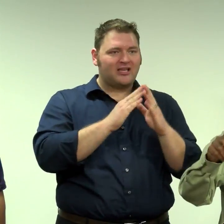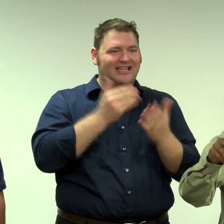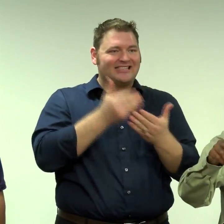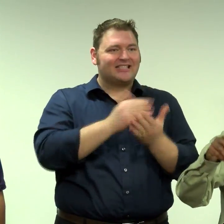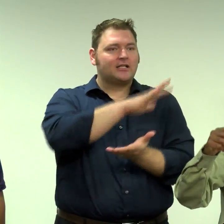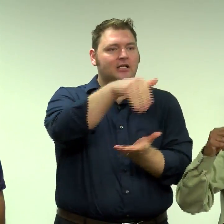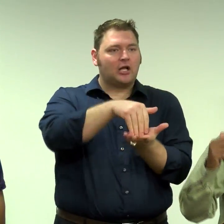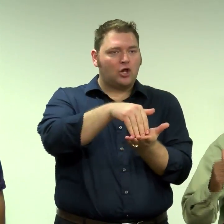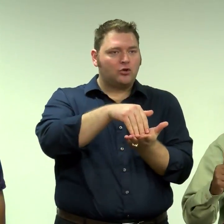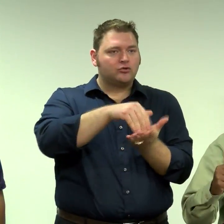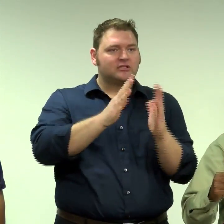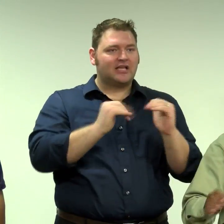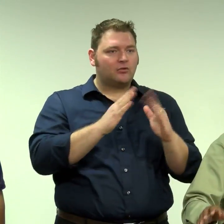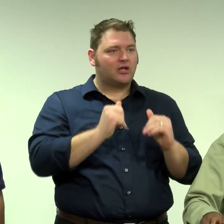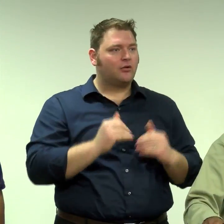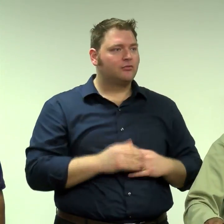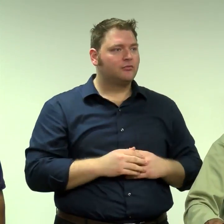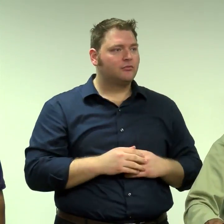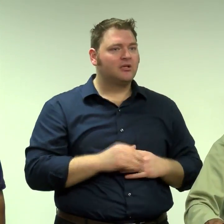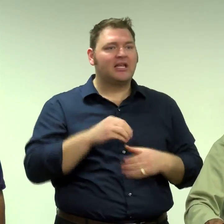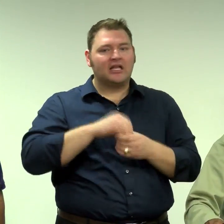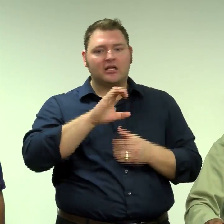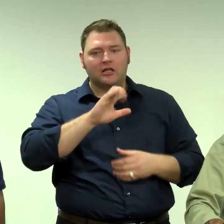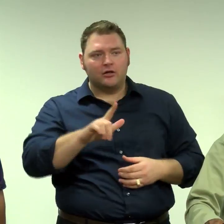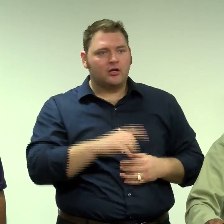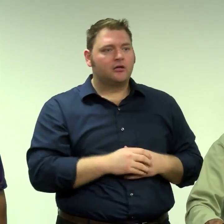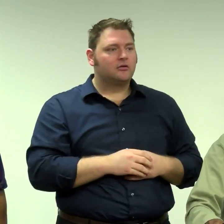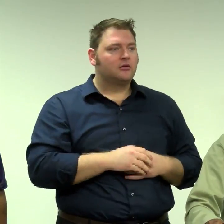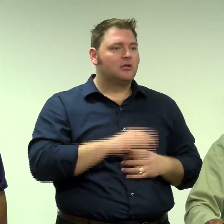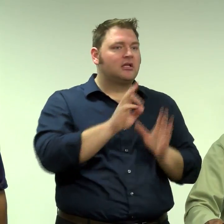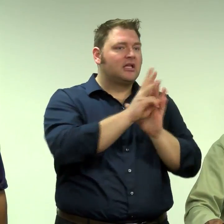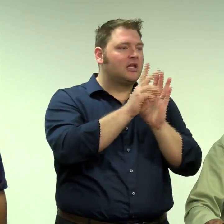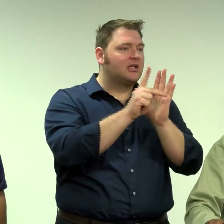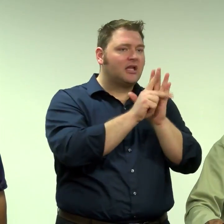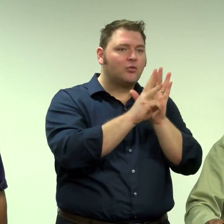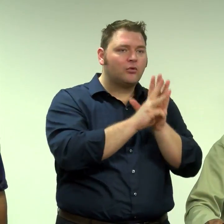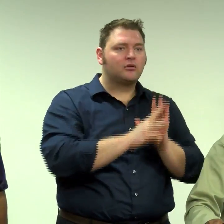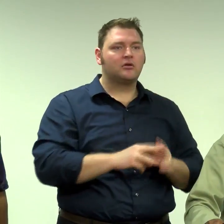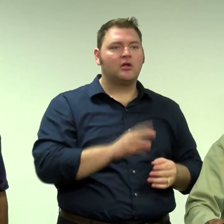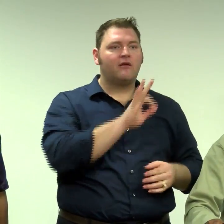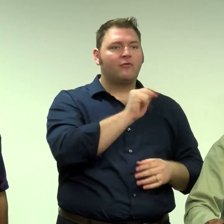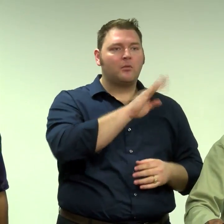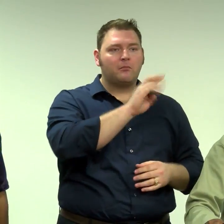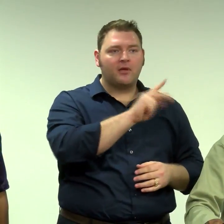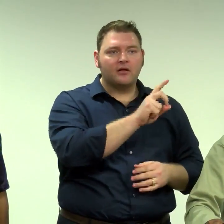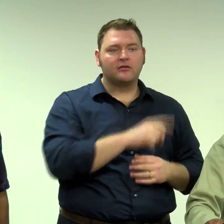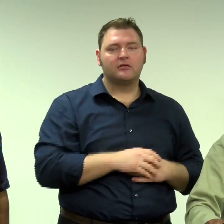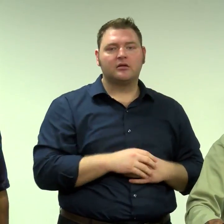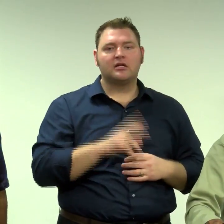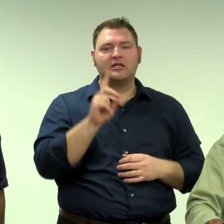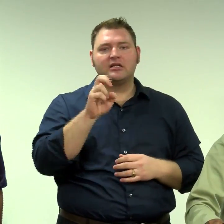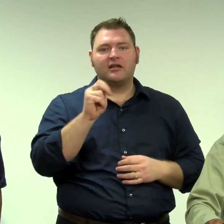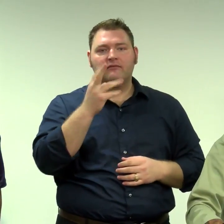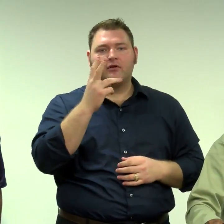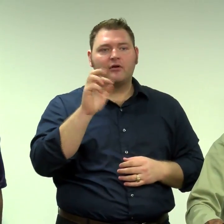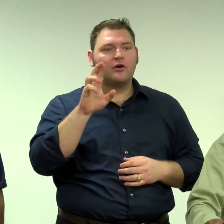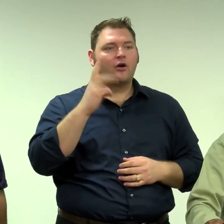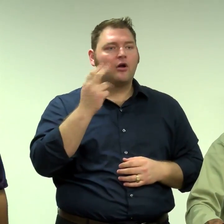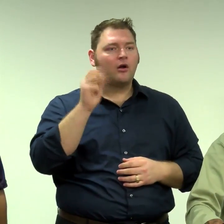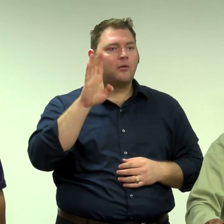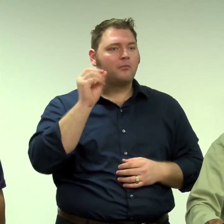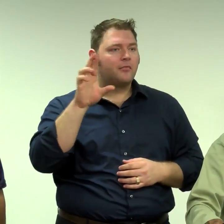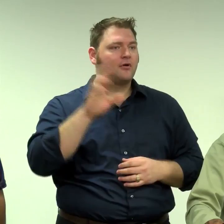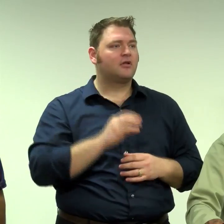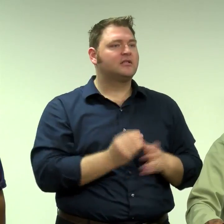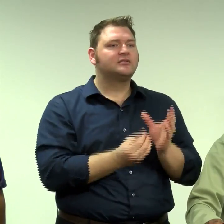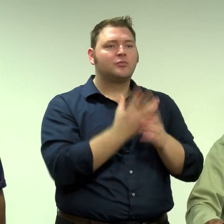in Kingwood, in Clear Lake, in Fort Bend, in Denver Harbor, in Spring Branch. Those are the people that